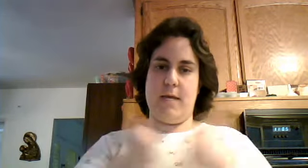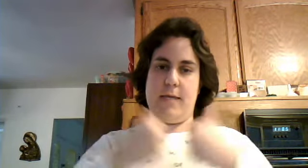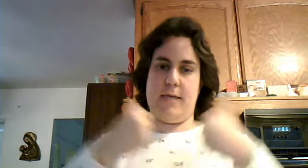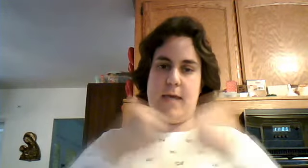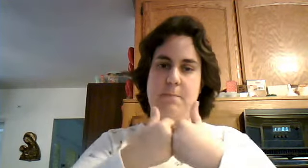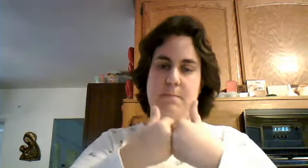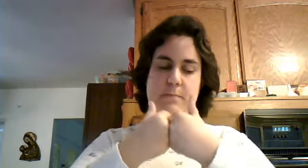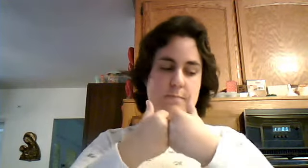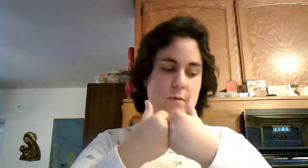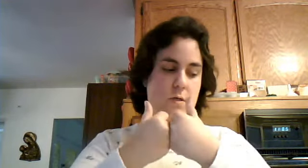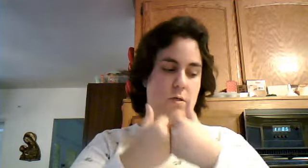Game.